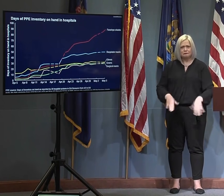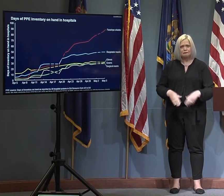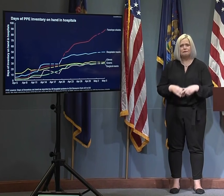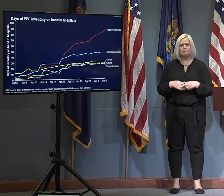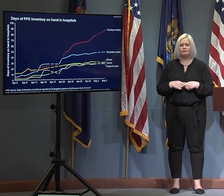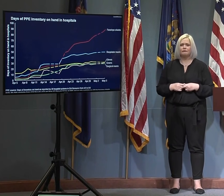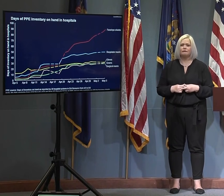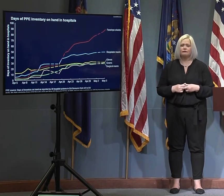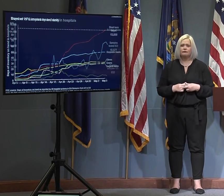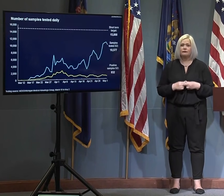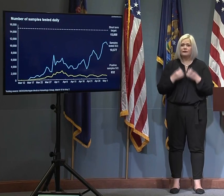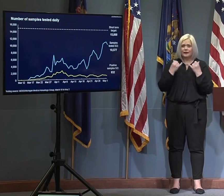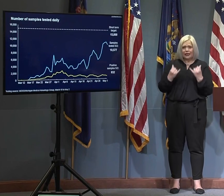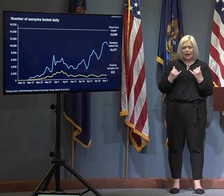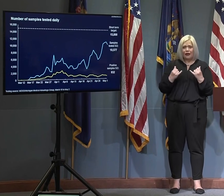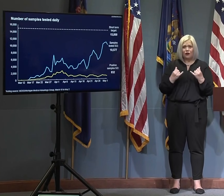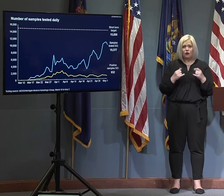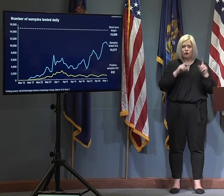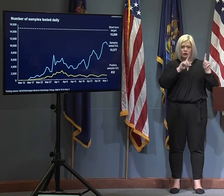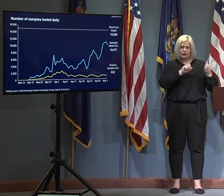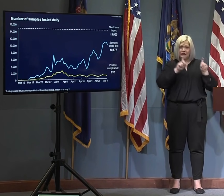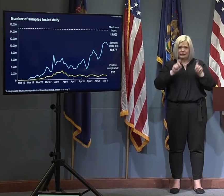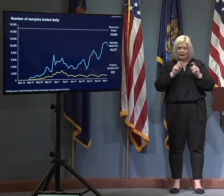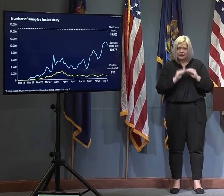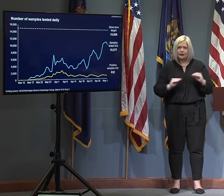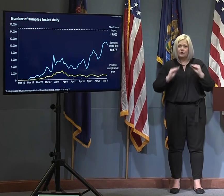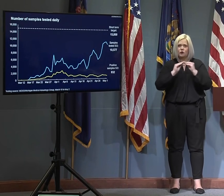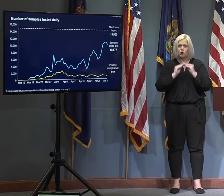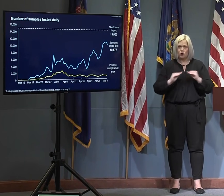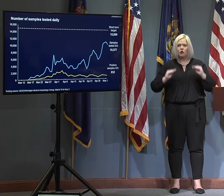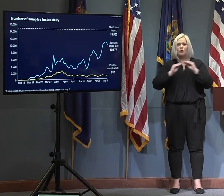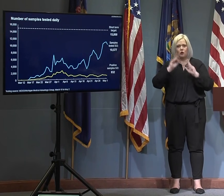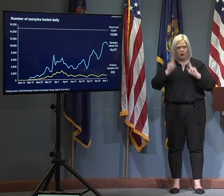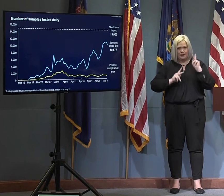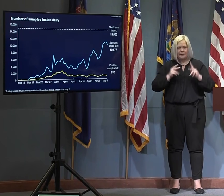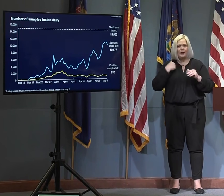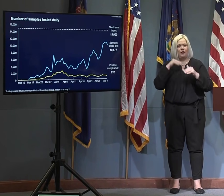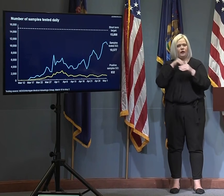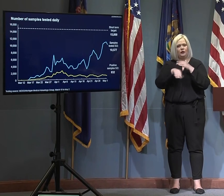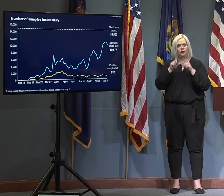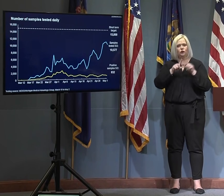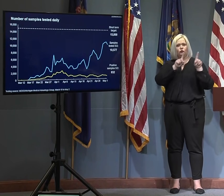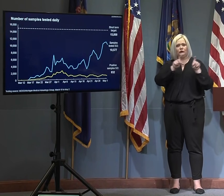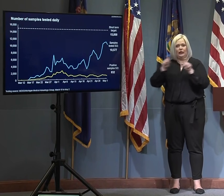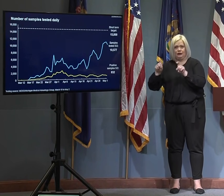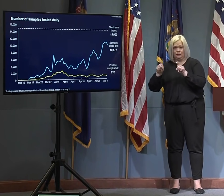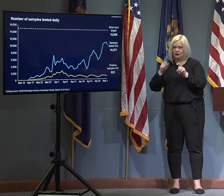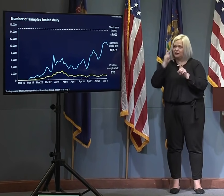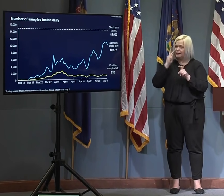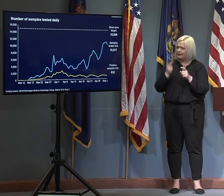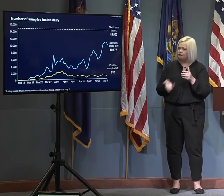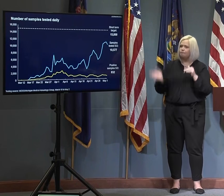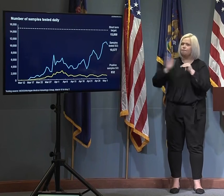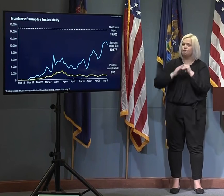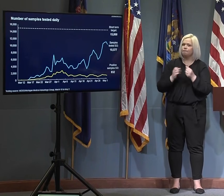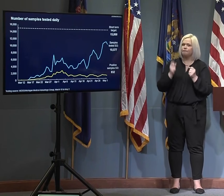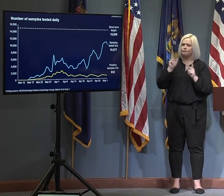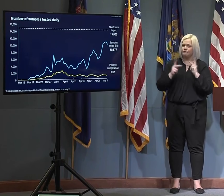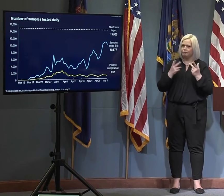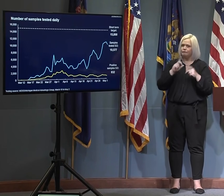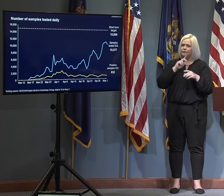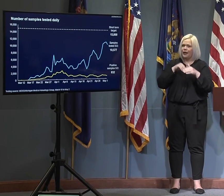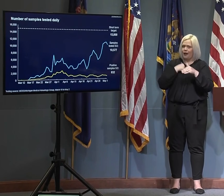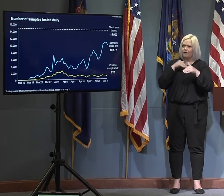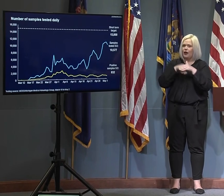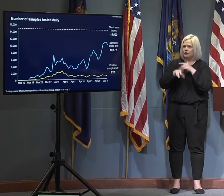off. We're now testing more and more Michiganders. You can see how our testing has ramped up. From